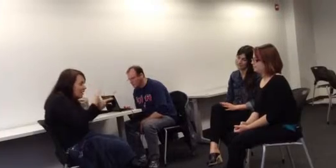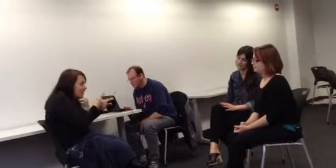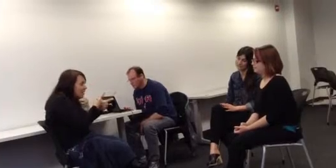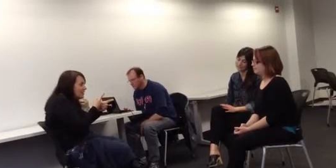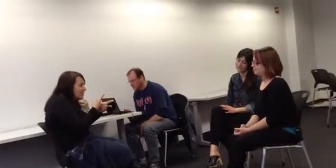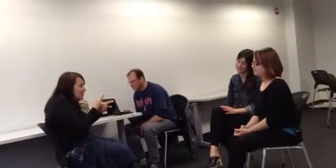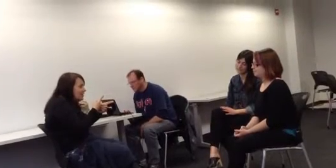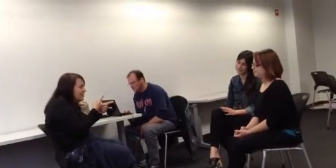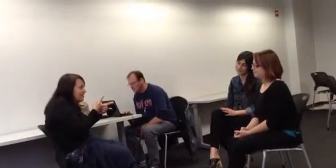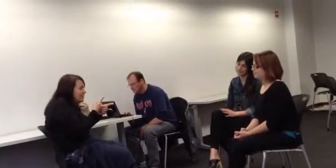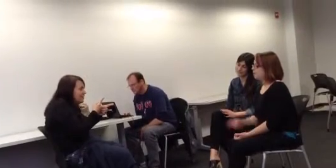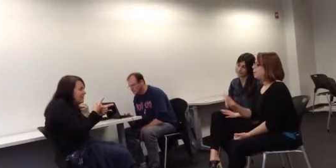woman.